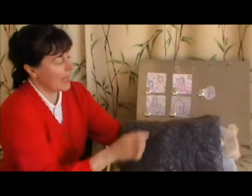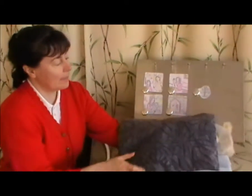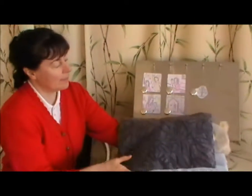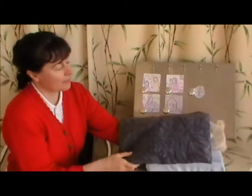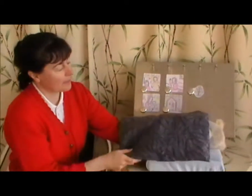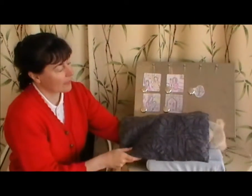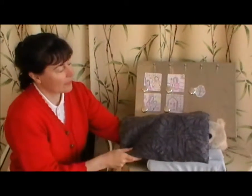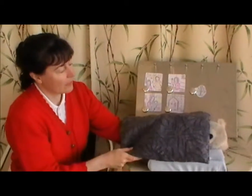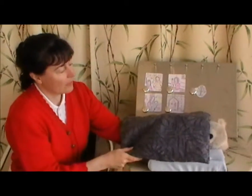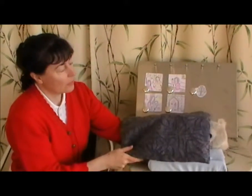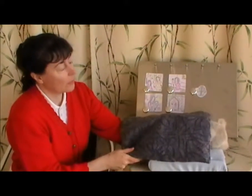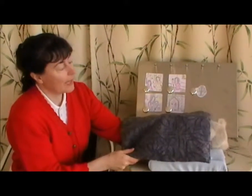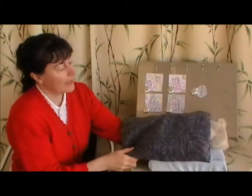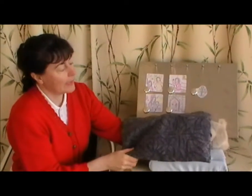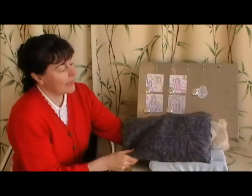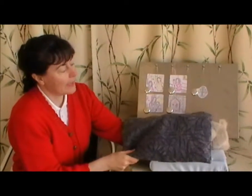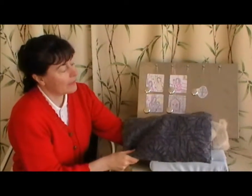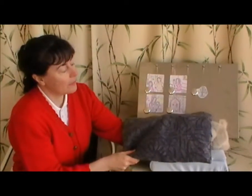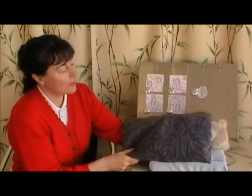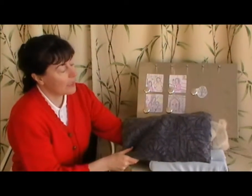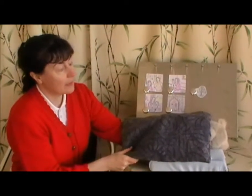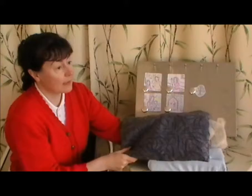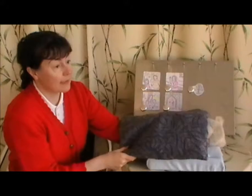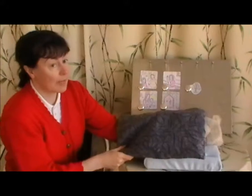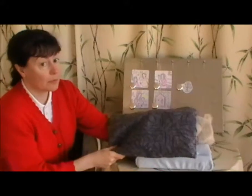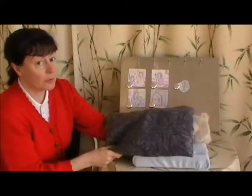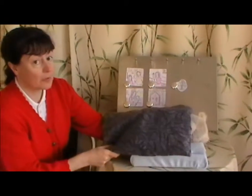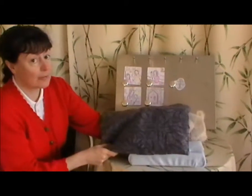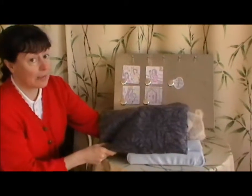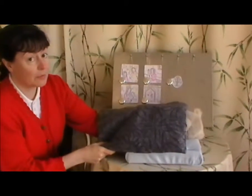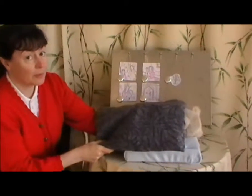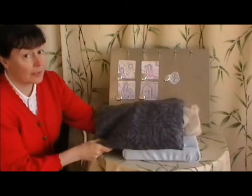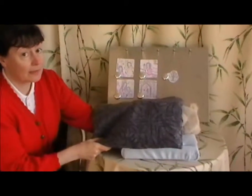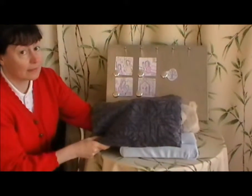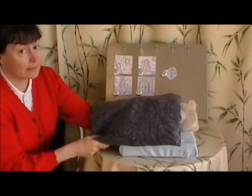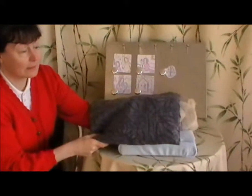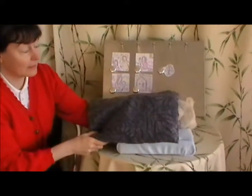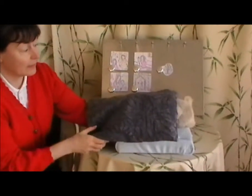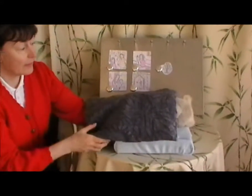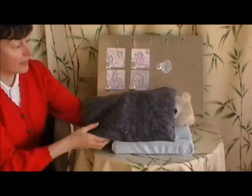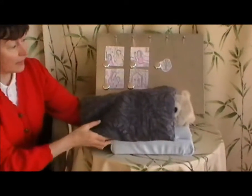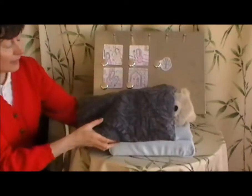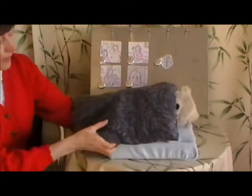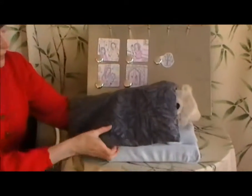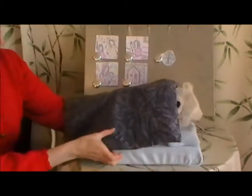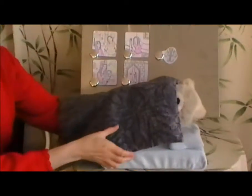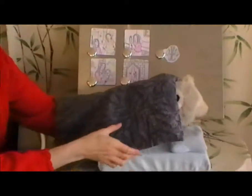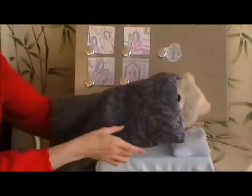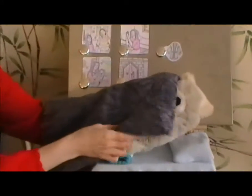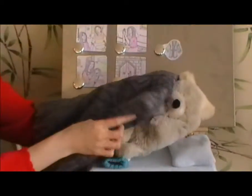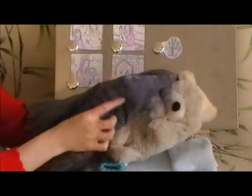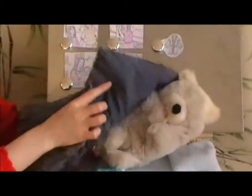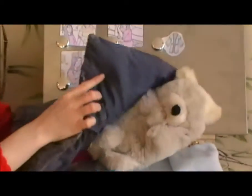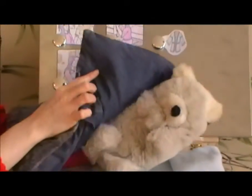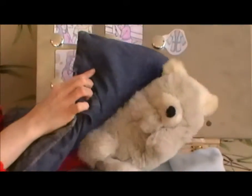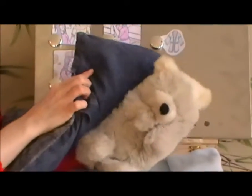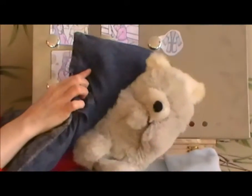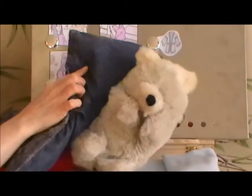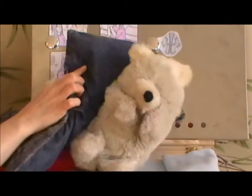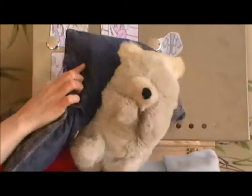time, when he heard the words, Samuel, Samuel, he woke up and